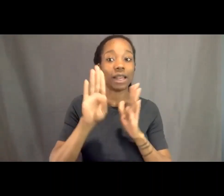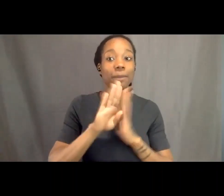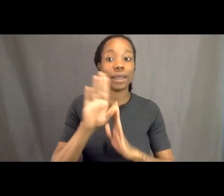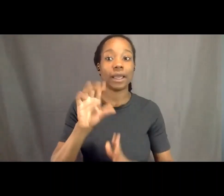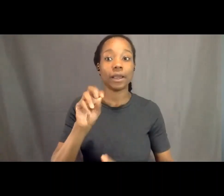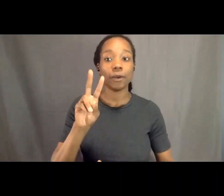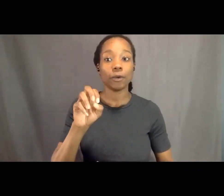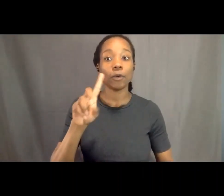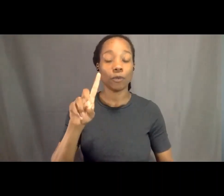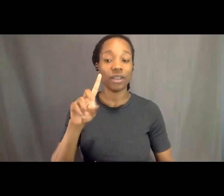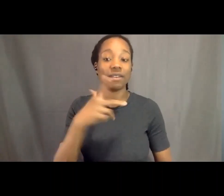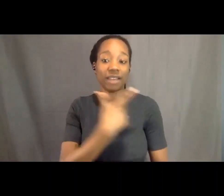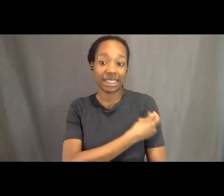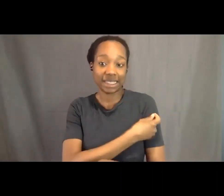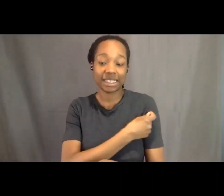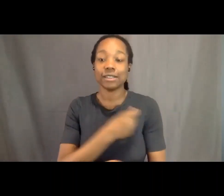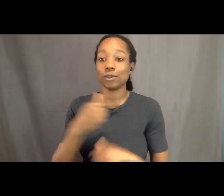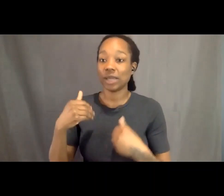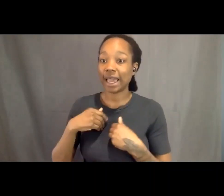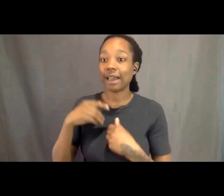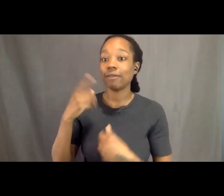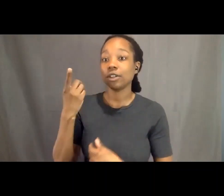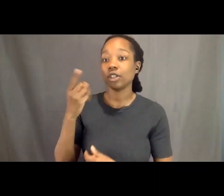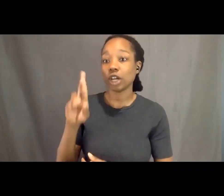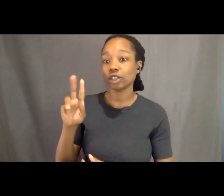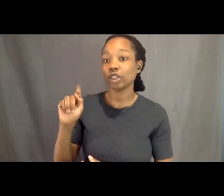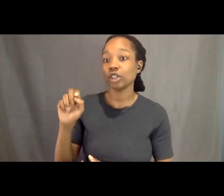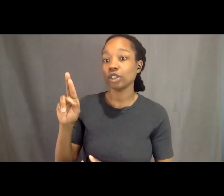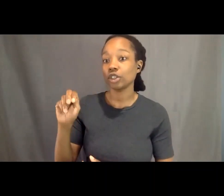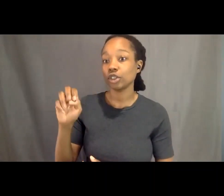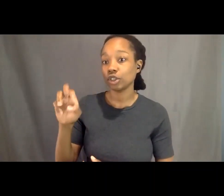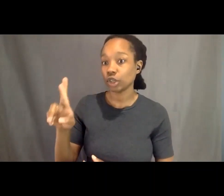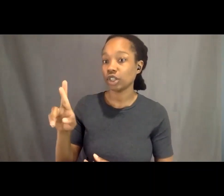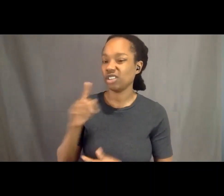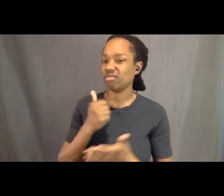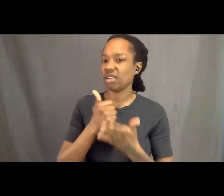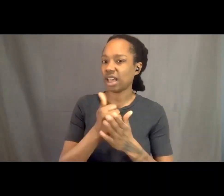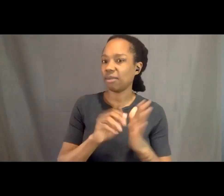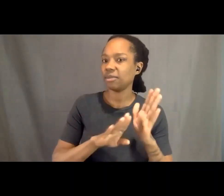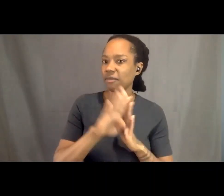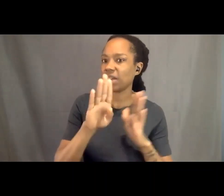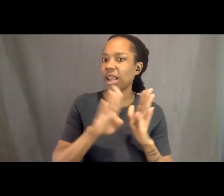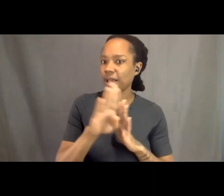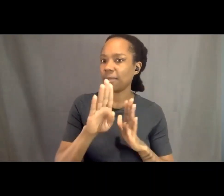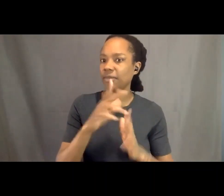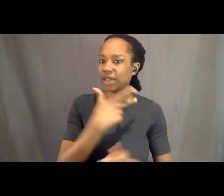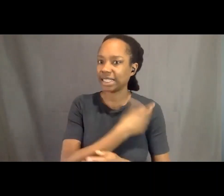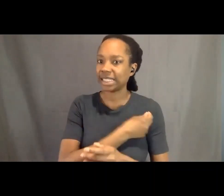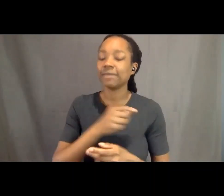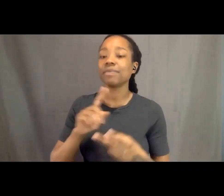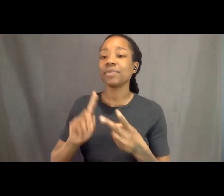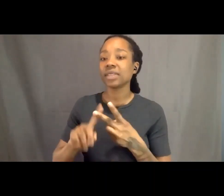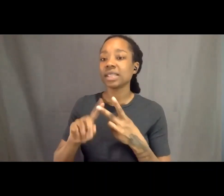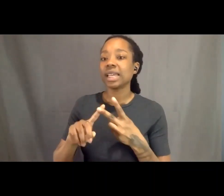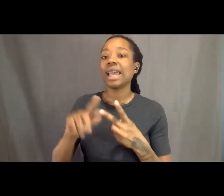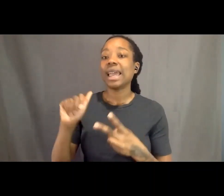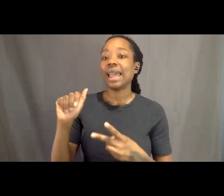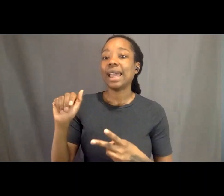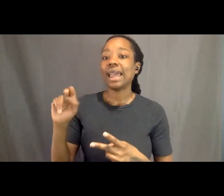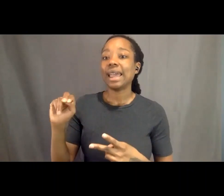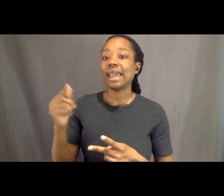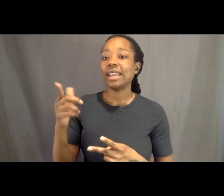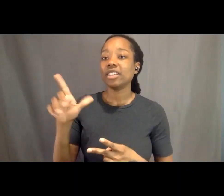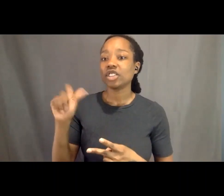vaccine, and Dr. Angela Branch, who is at the University of Rochester, researcher that is working on the AstraZeneca